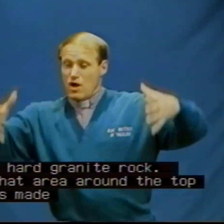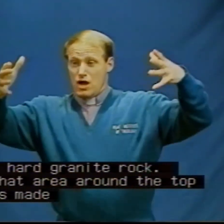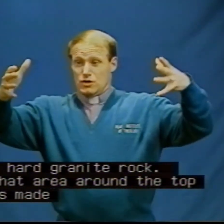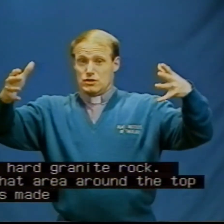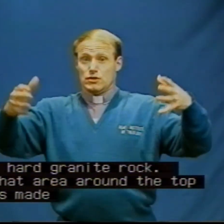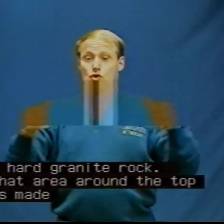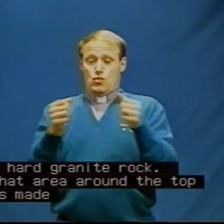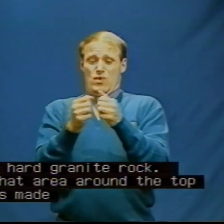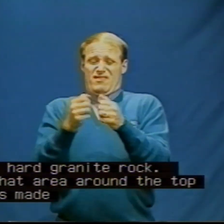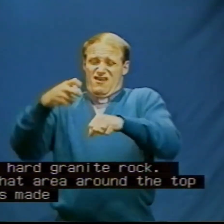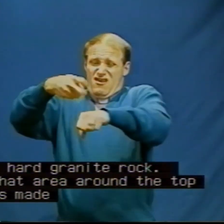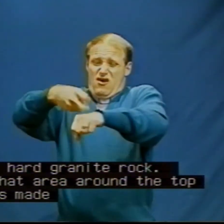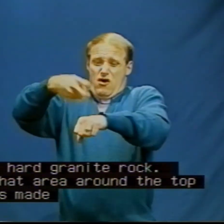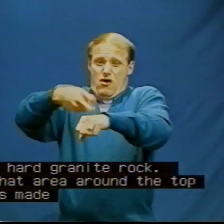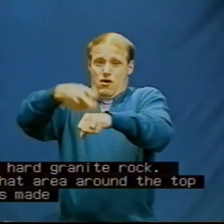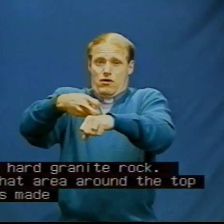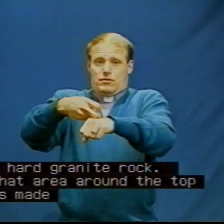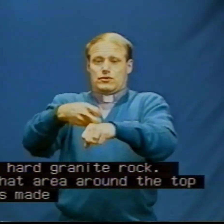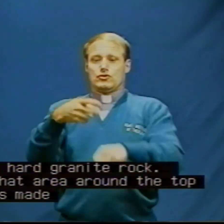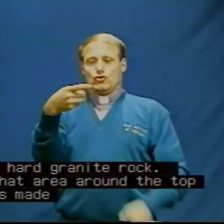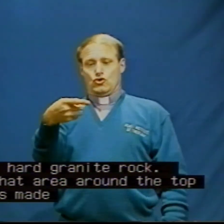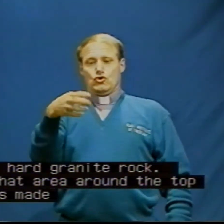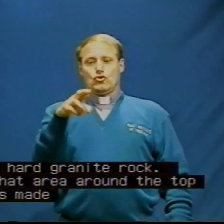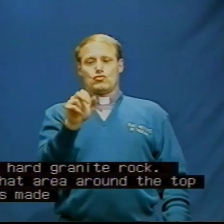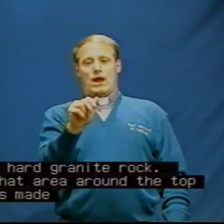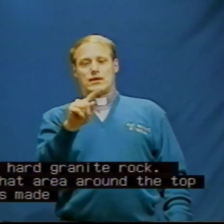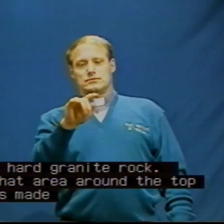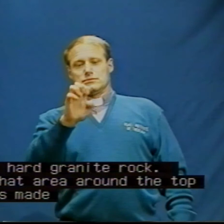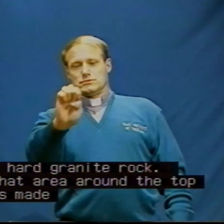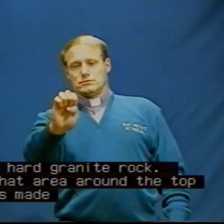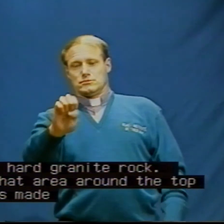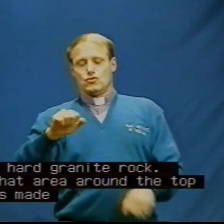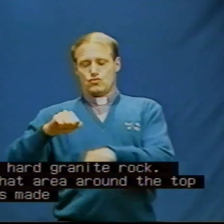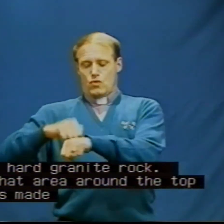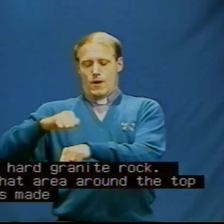with hard granite rock. That area around the top is made